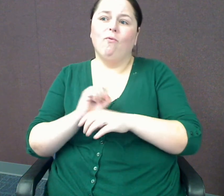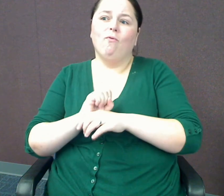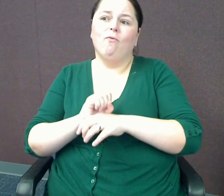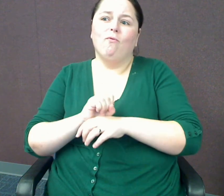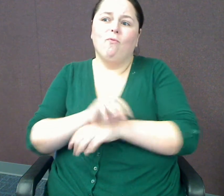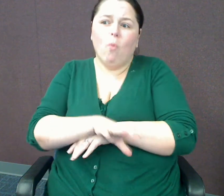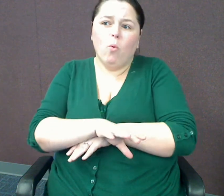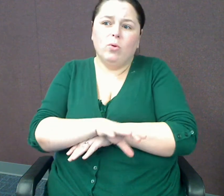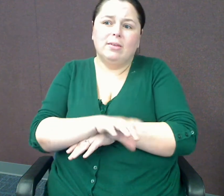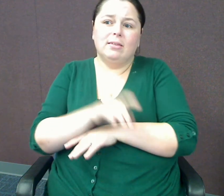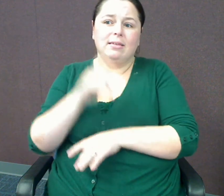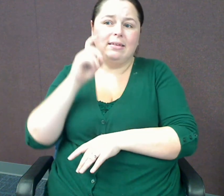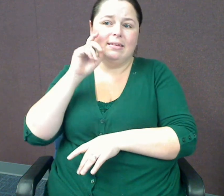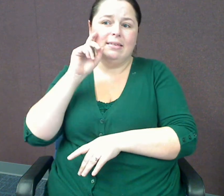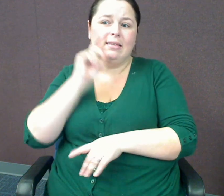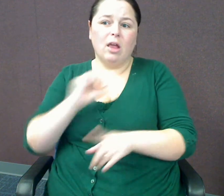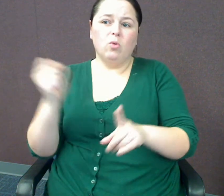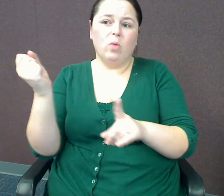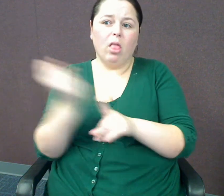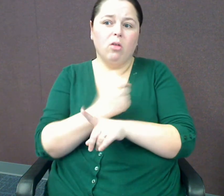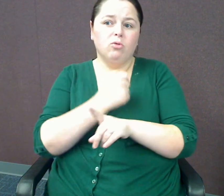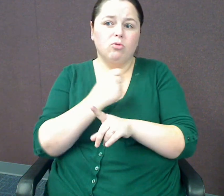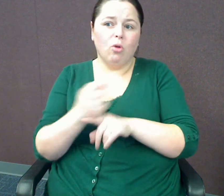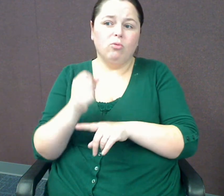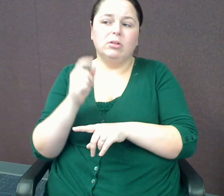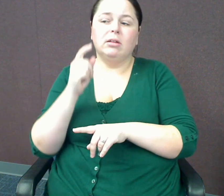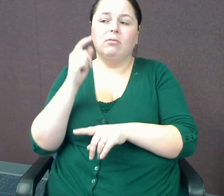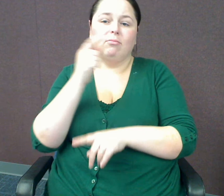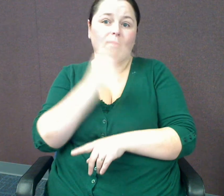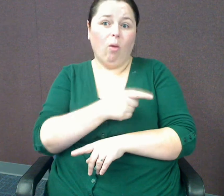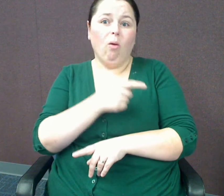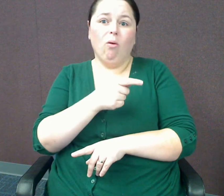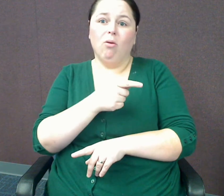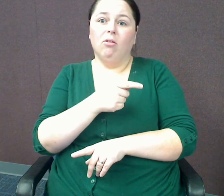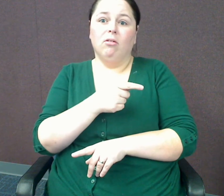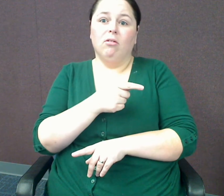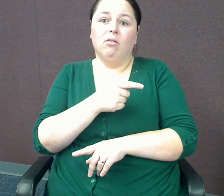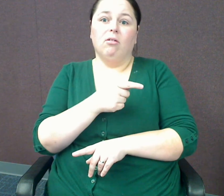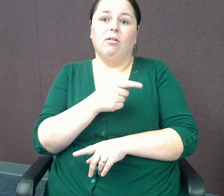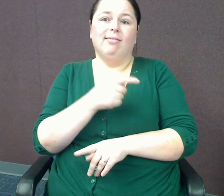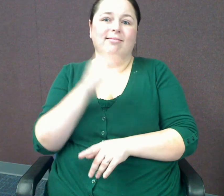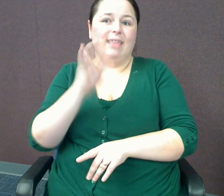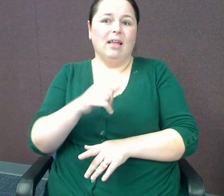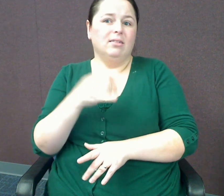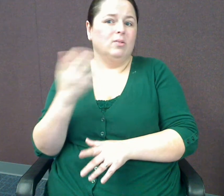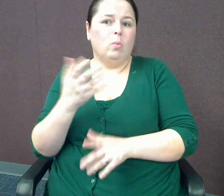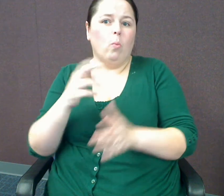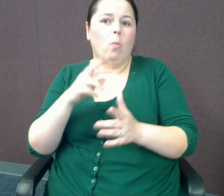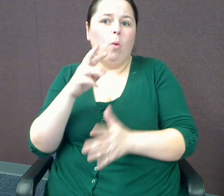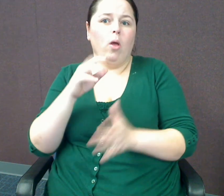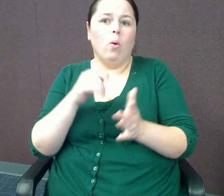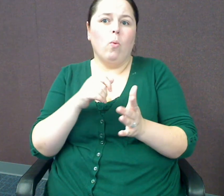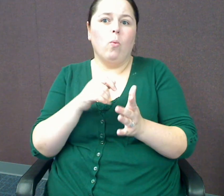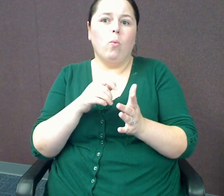You sexually assaulted her by force. That's what rape is. I want you to know